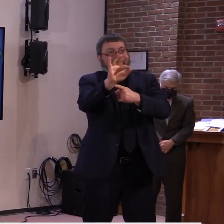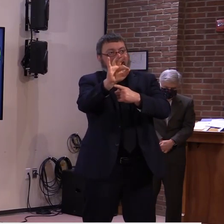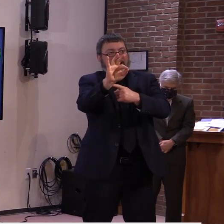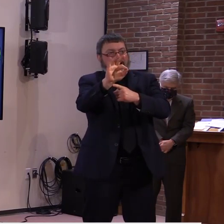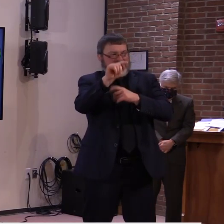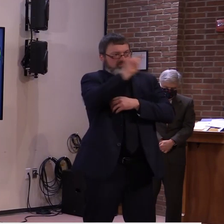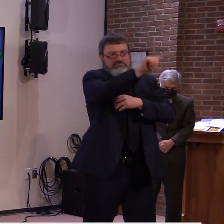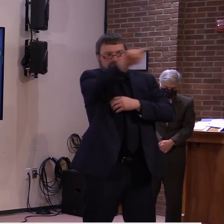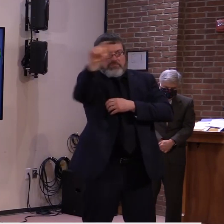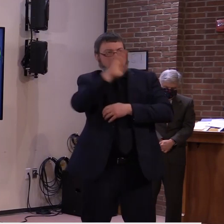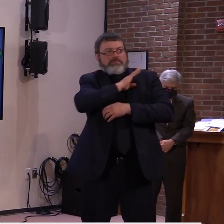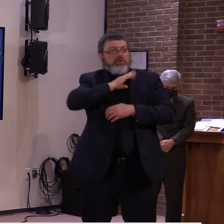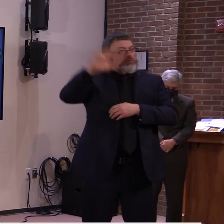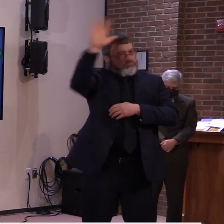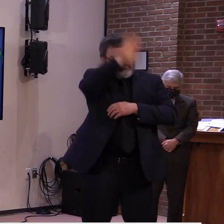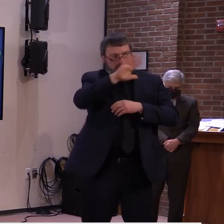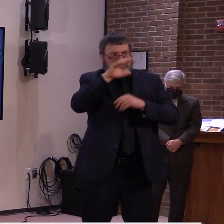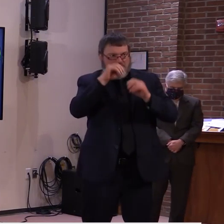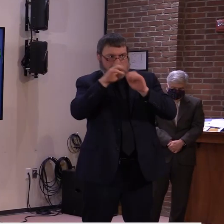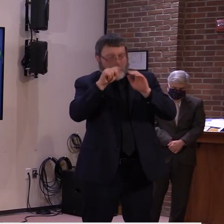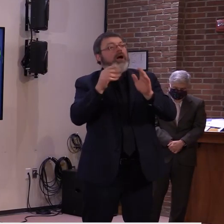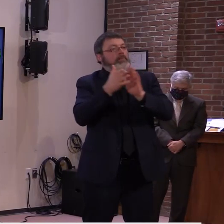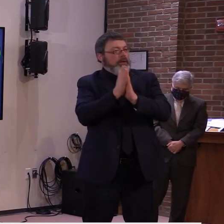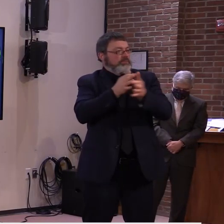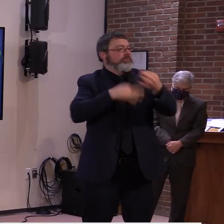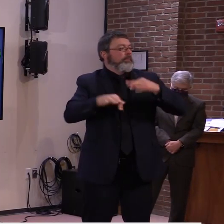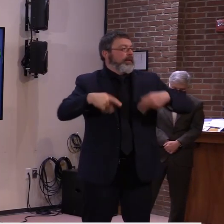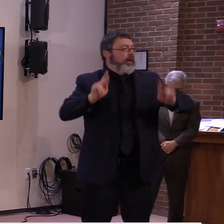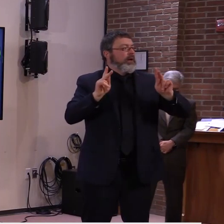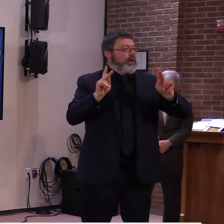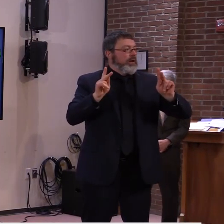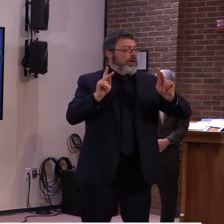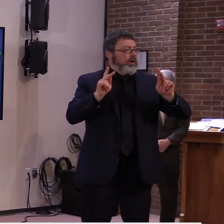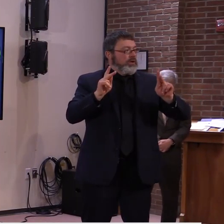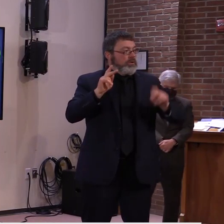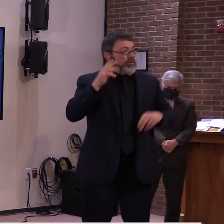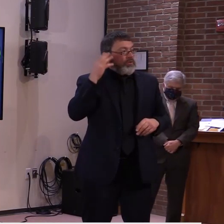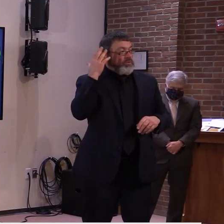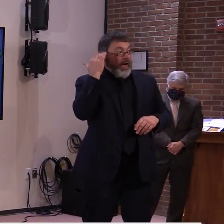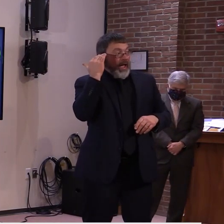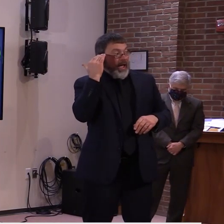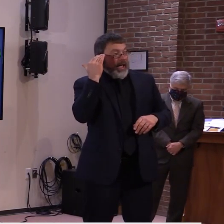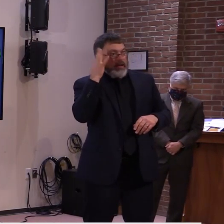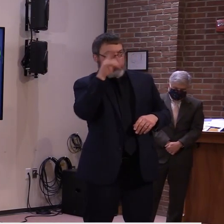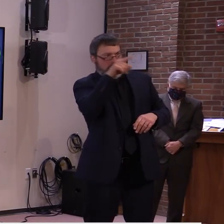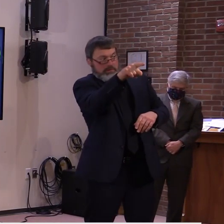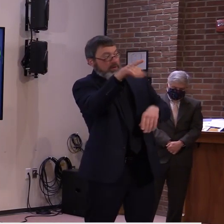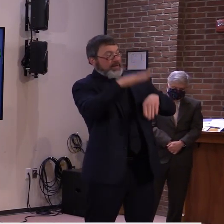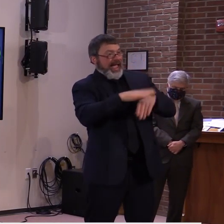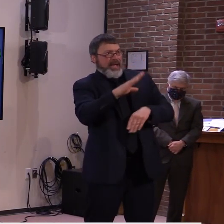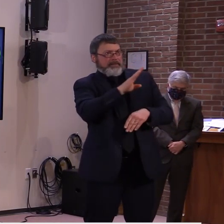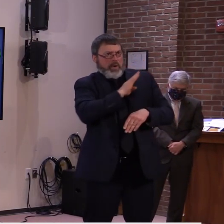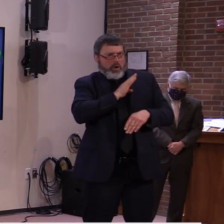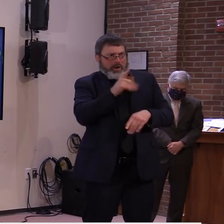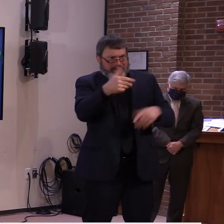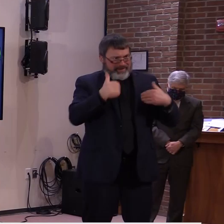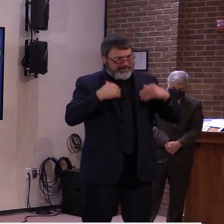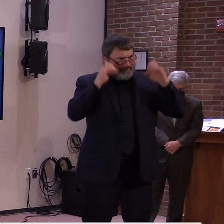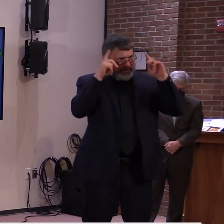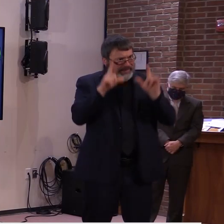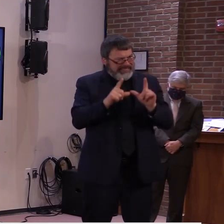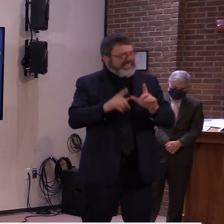more information. The schools are usually very accommodating in terms of what subjects you could substitute in or what schools. So I would encourage